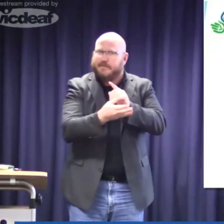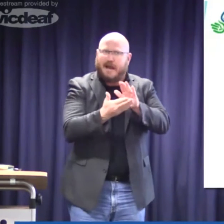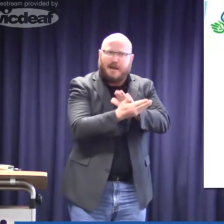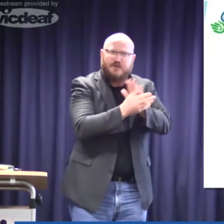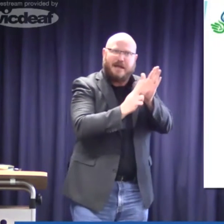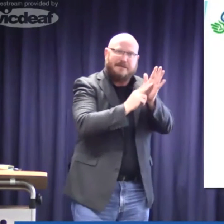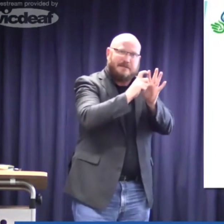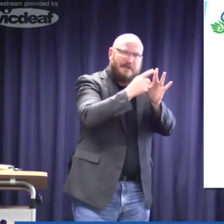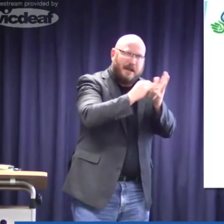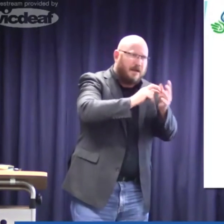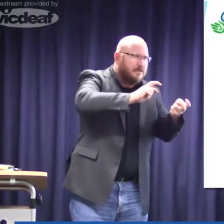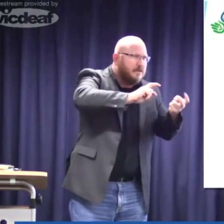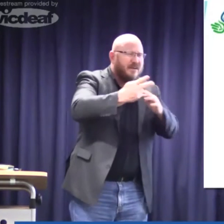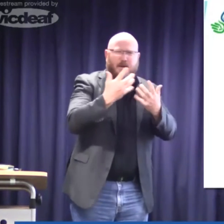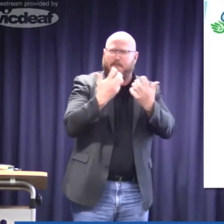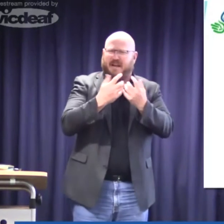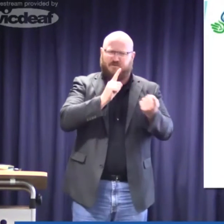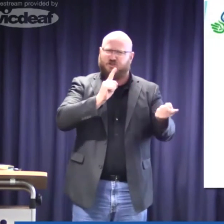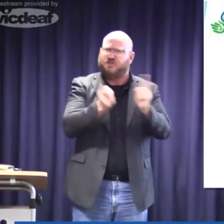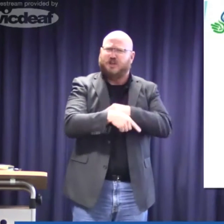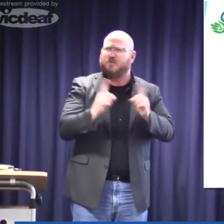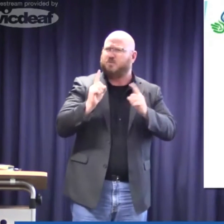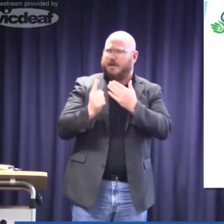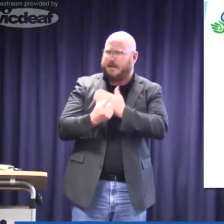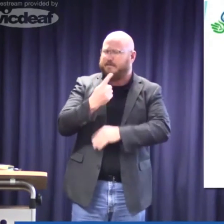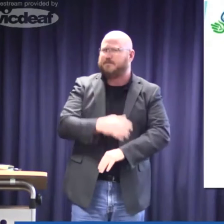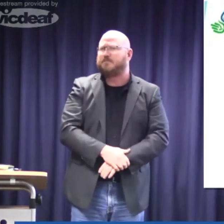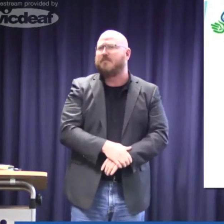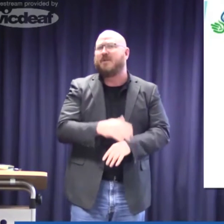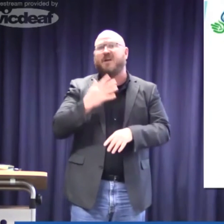if you're unsure of the history that led to these cuts,